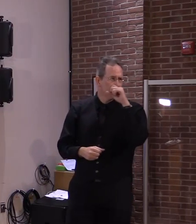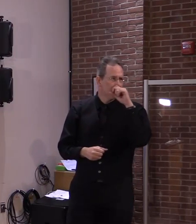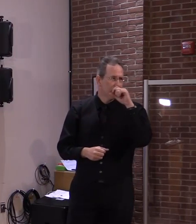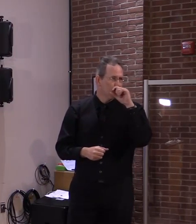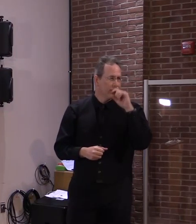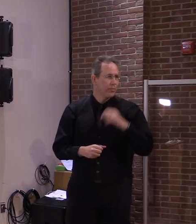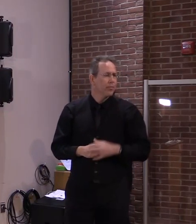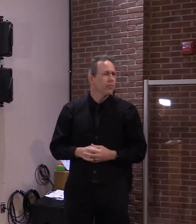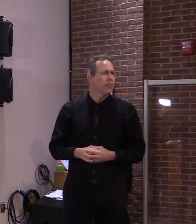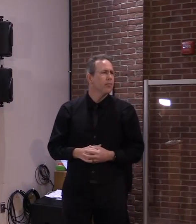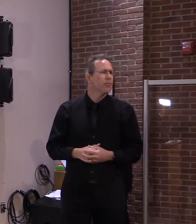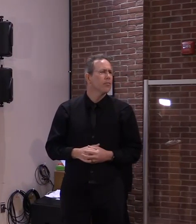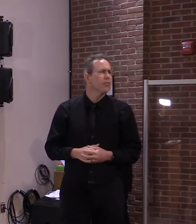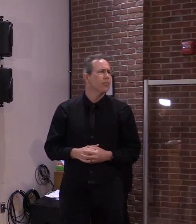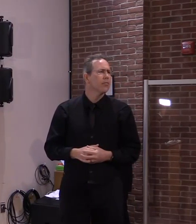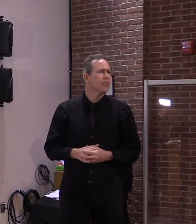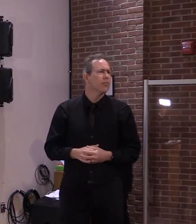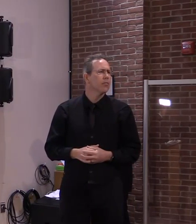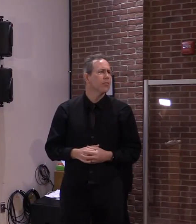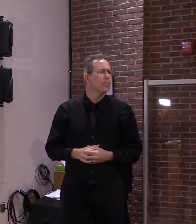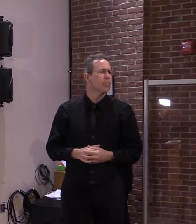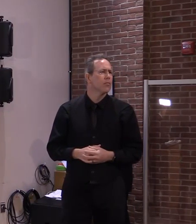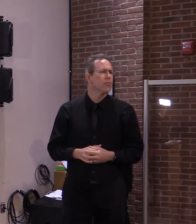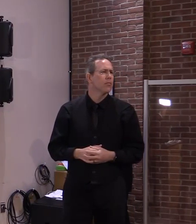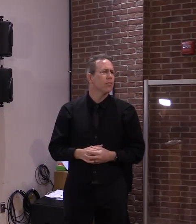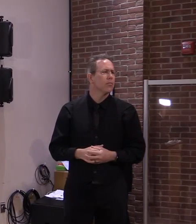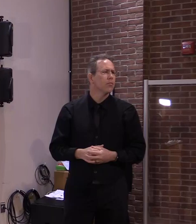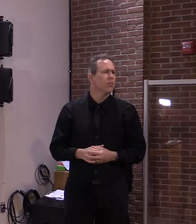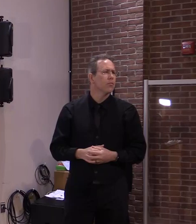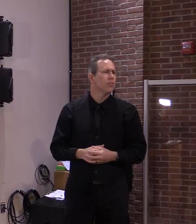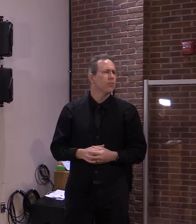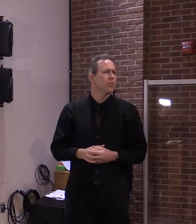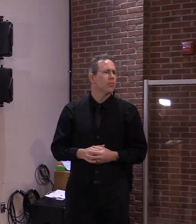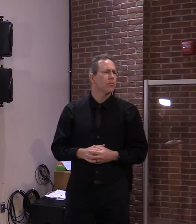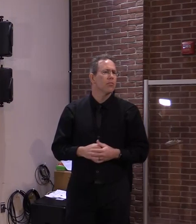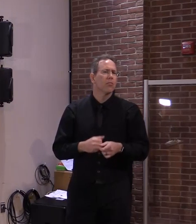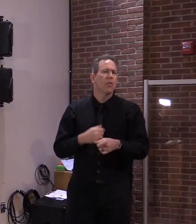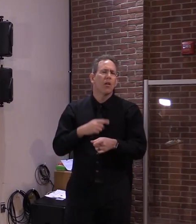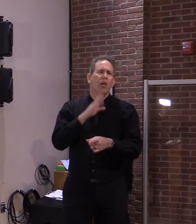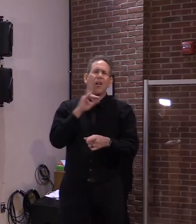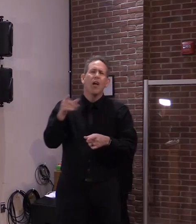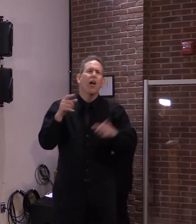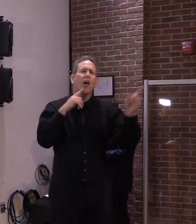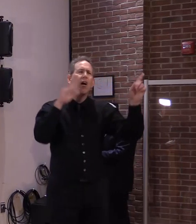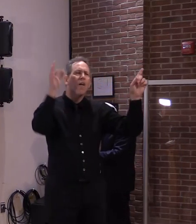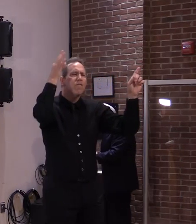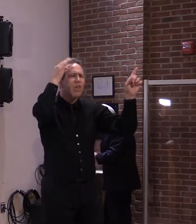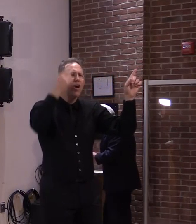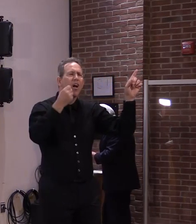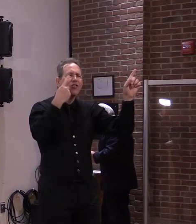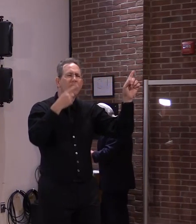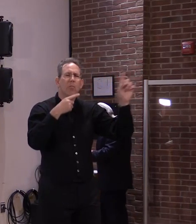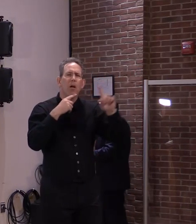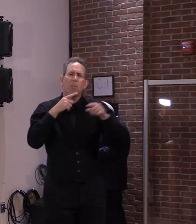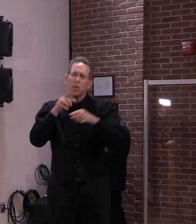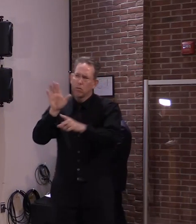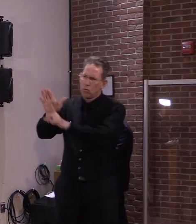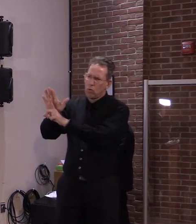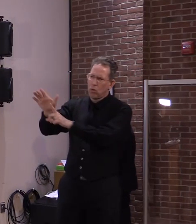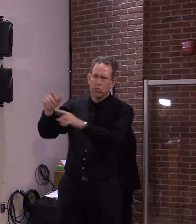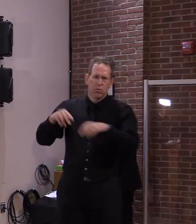your level, because you're dealing with residents of the state of Vermont, that is there any way there can be assurances that they'll